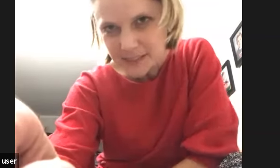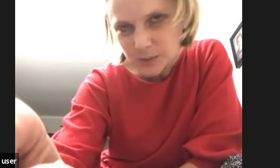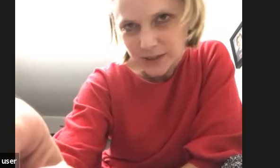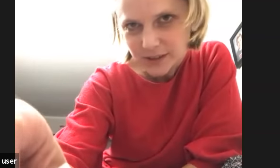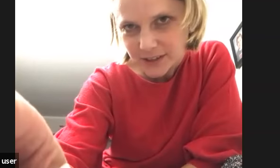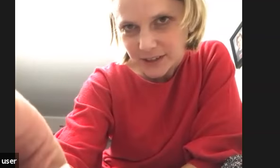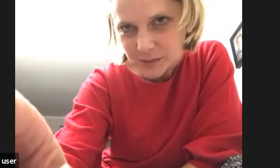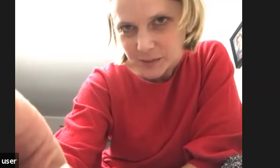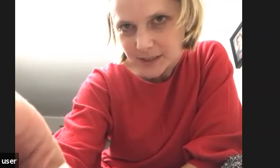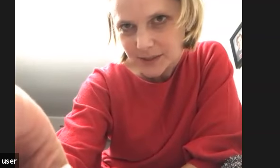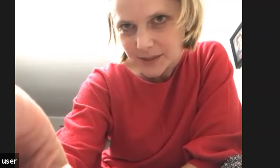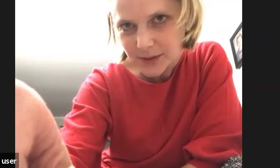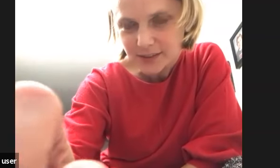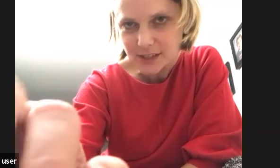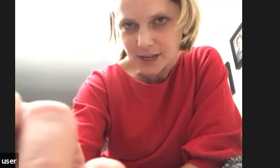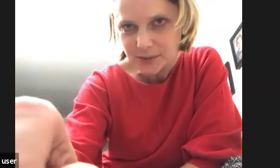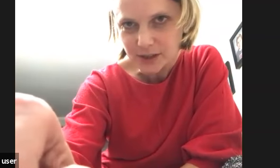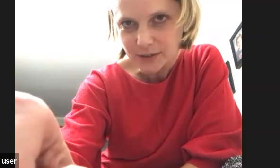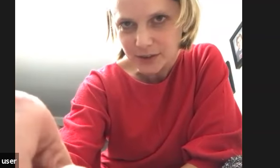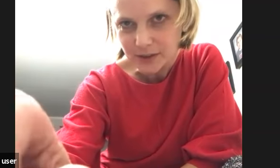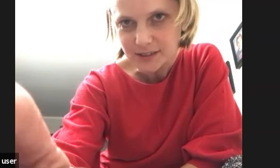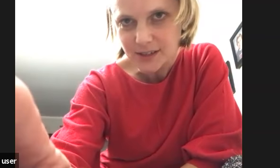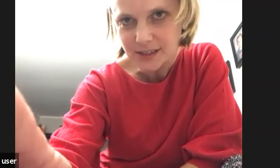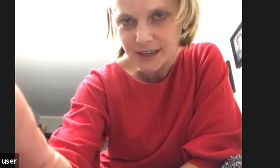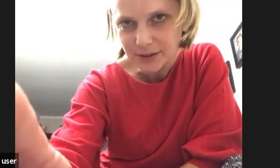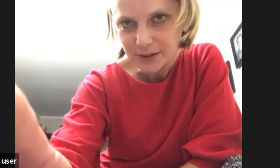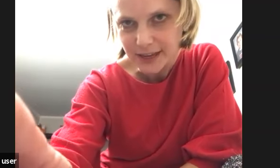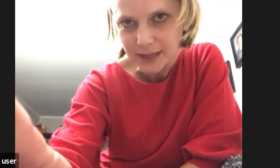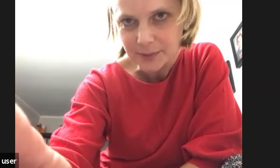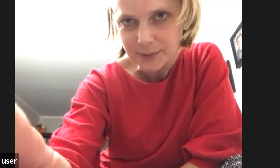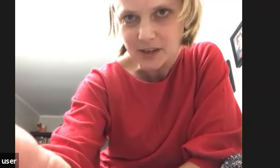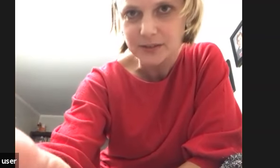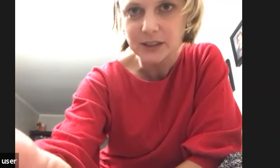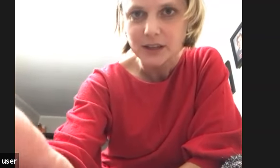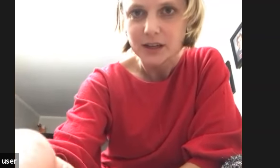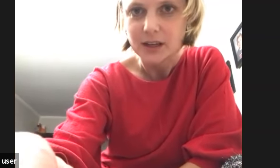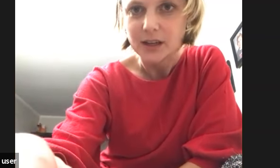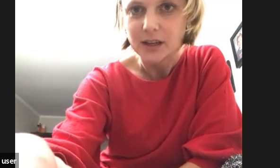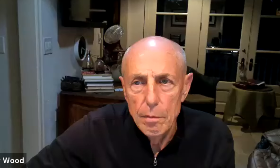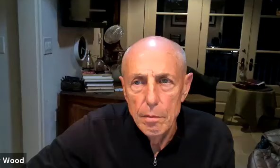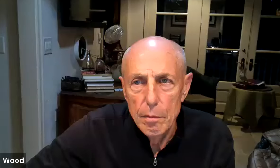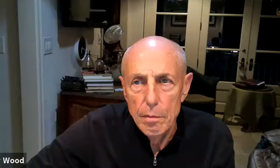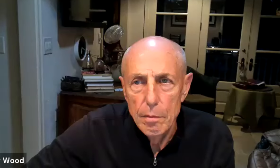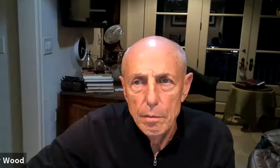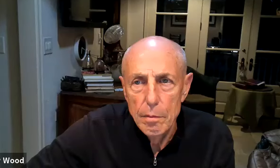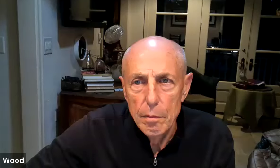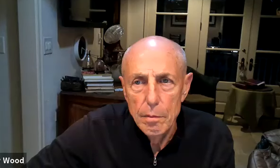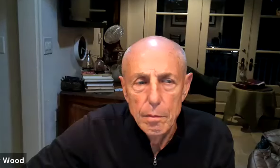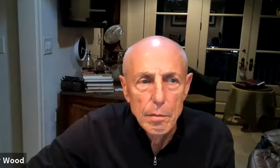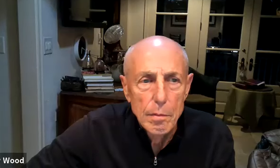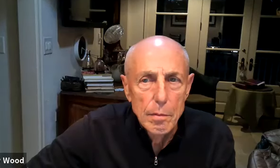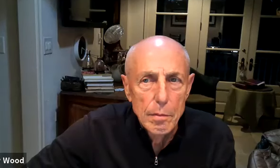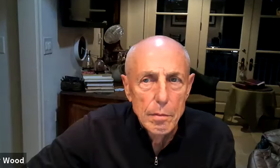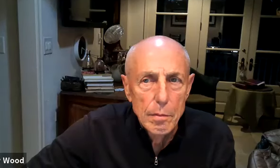we're finger spelling something and we have to stop and start over in the middle? Is there a sign for like, wait, let me start over? So you're so yes, I've been